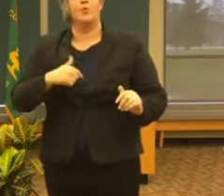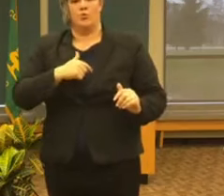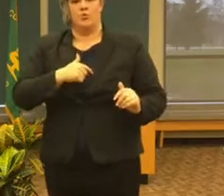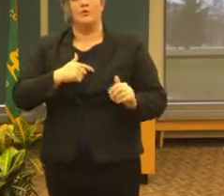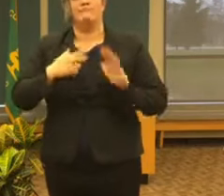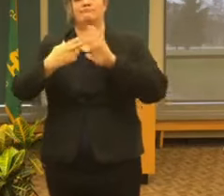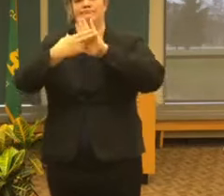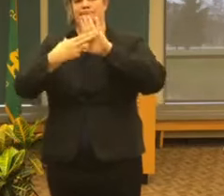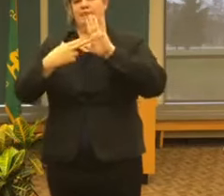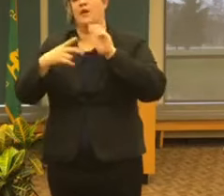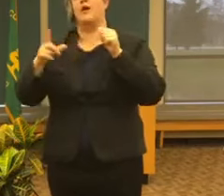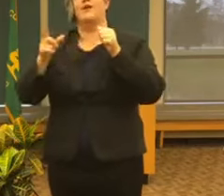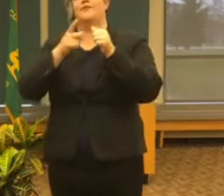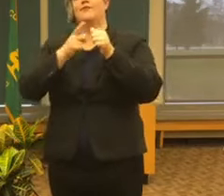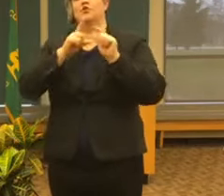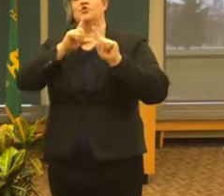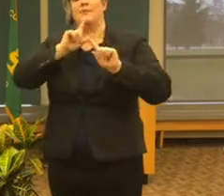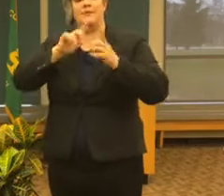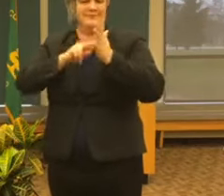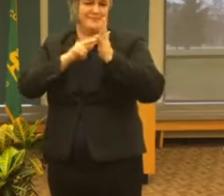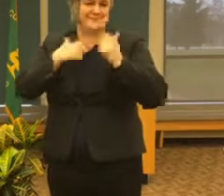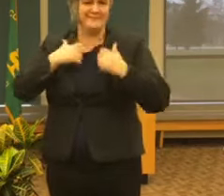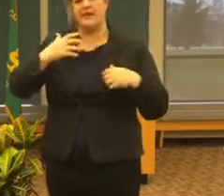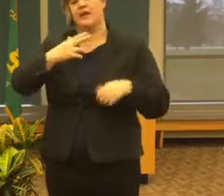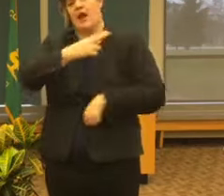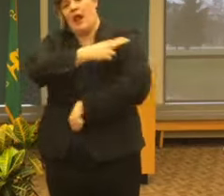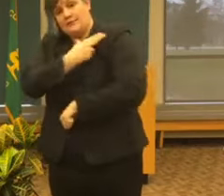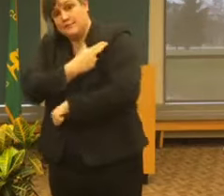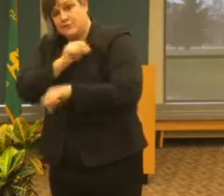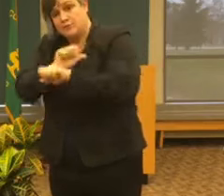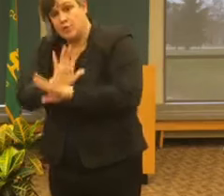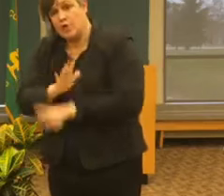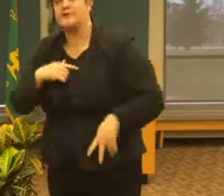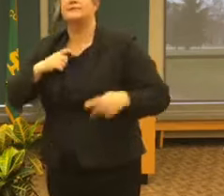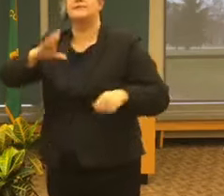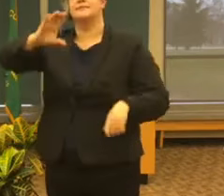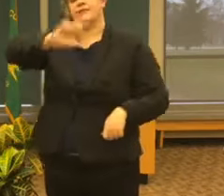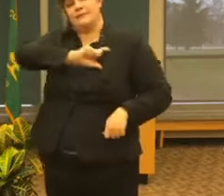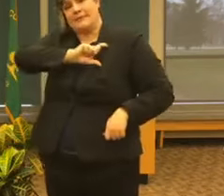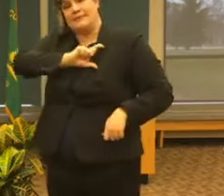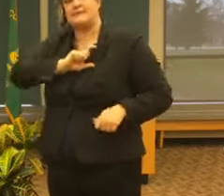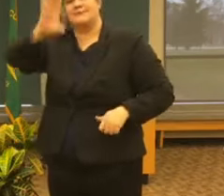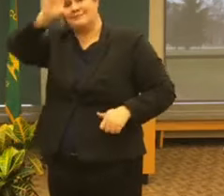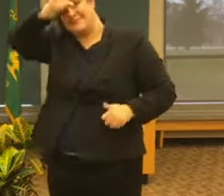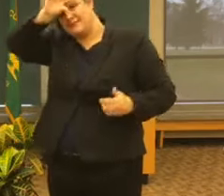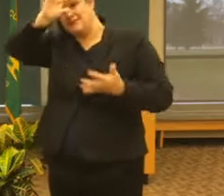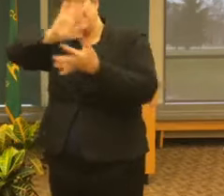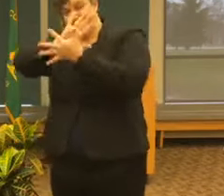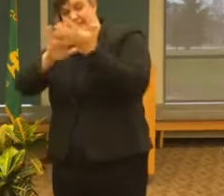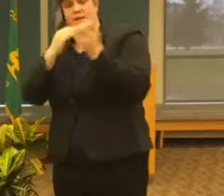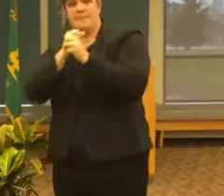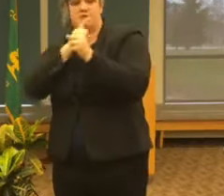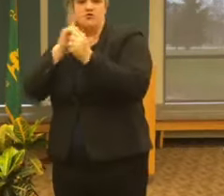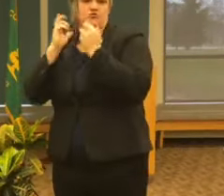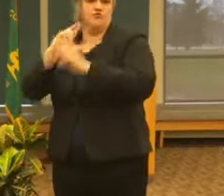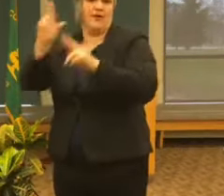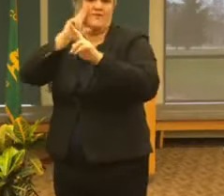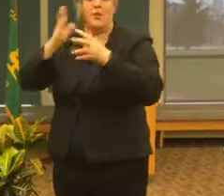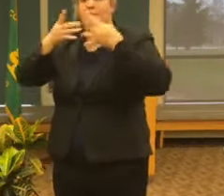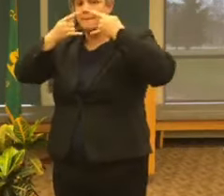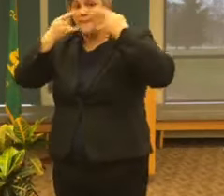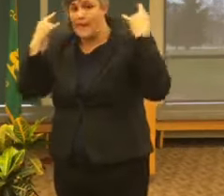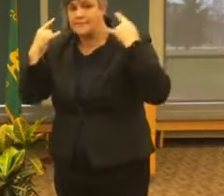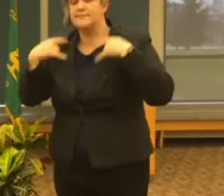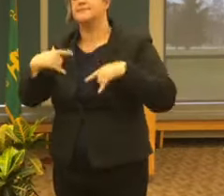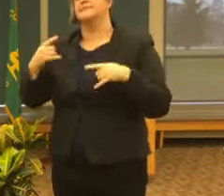categorize first responders right along with healthcare workers in the priority group of people that we are trying to get masks for,